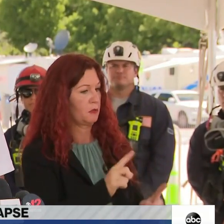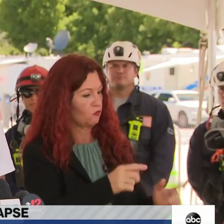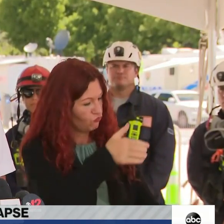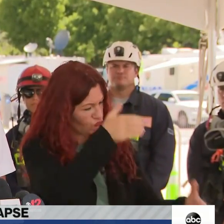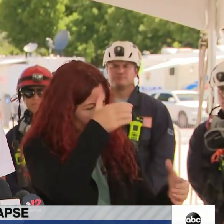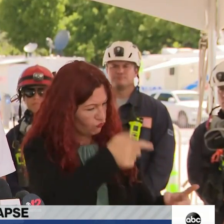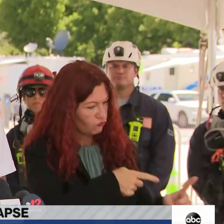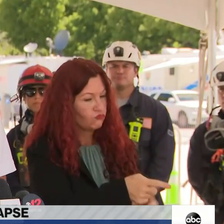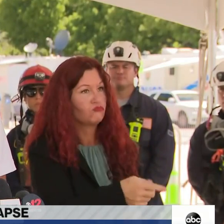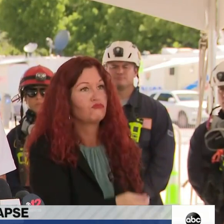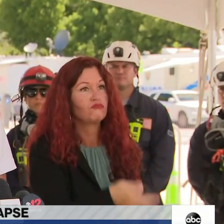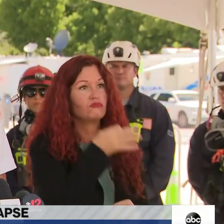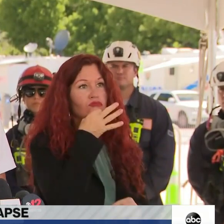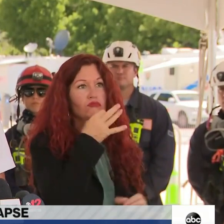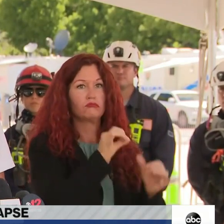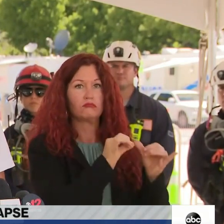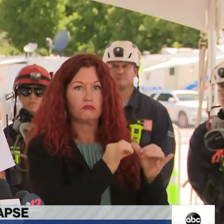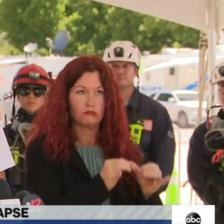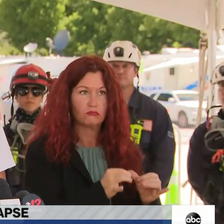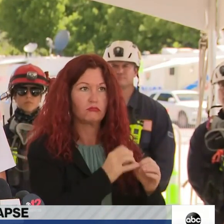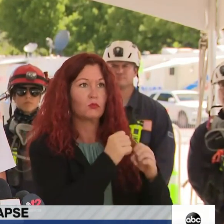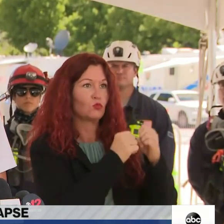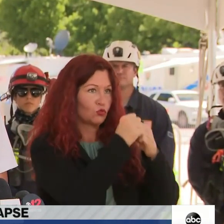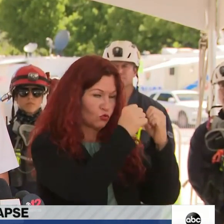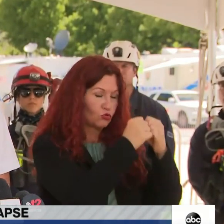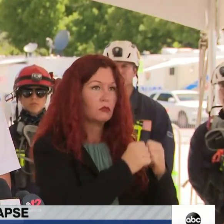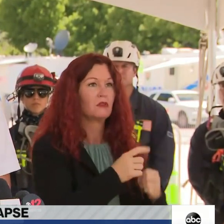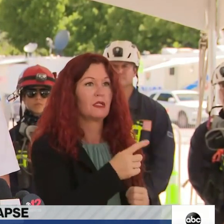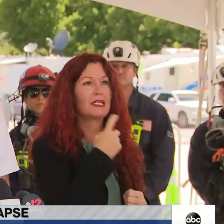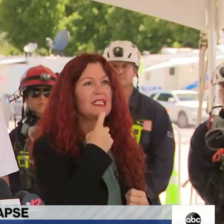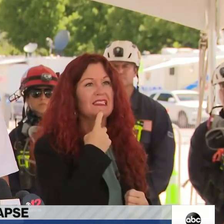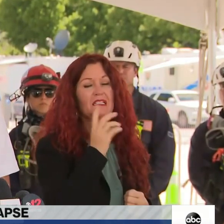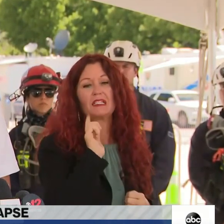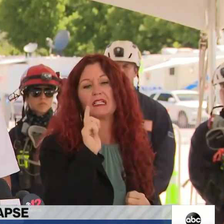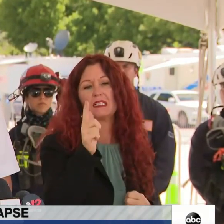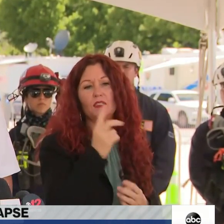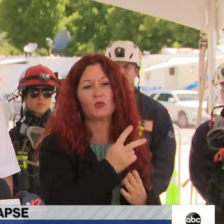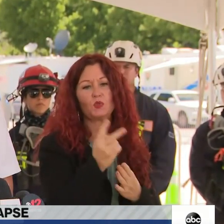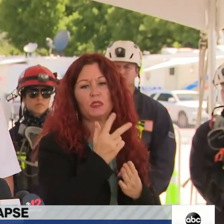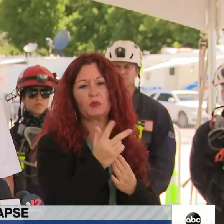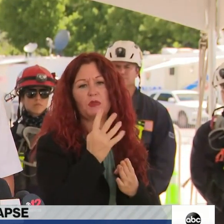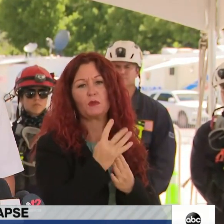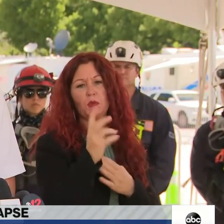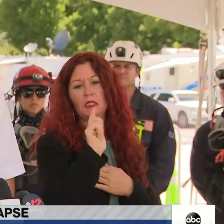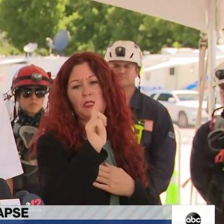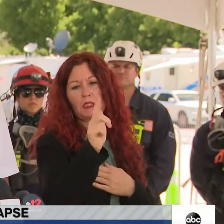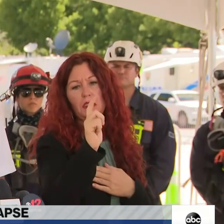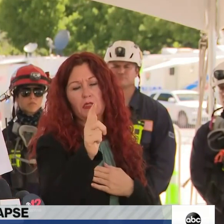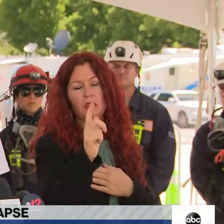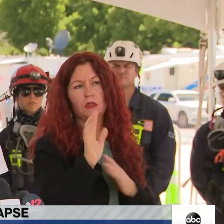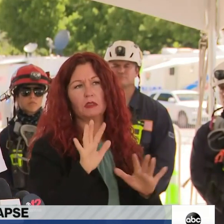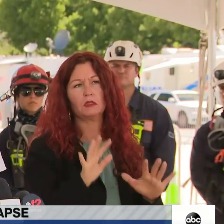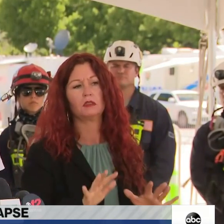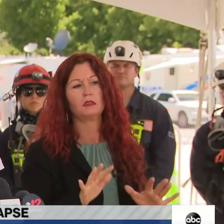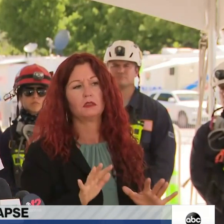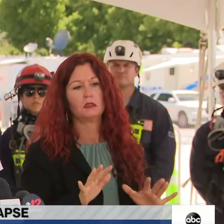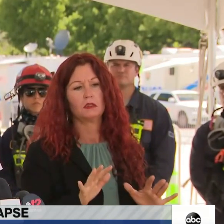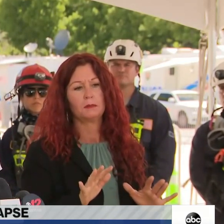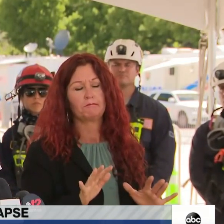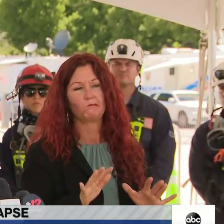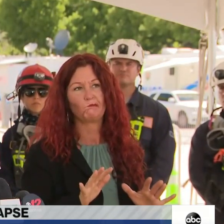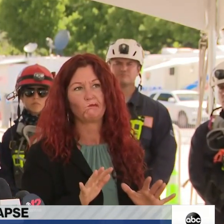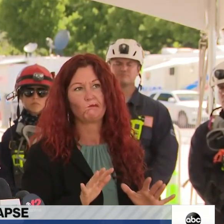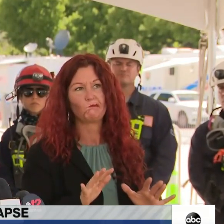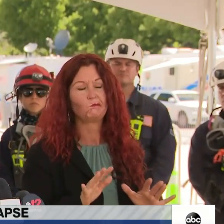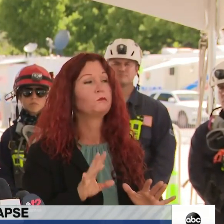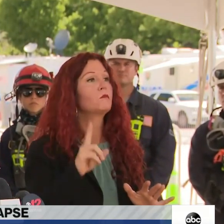yesterday that it would be weeks before we could do it. The governor and I sat in a meeting, and it was obvious that